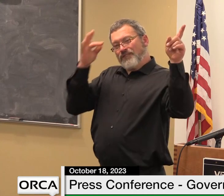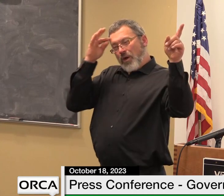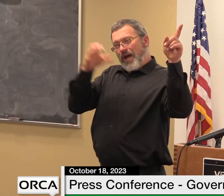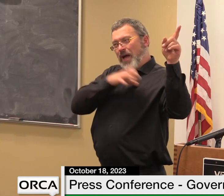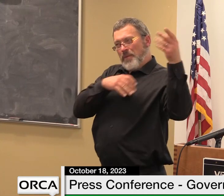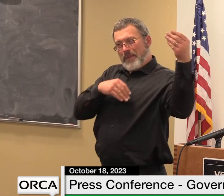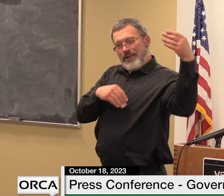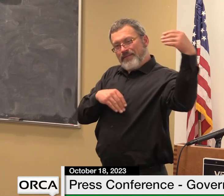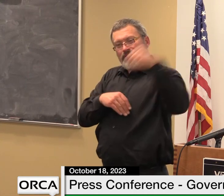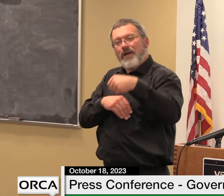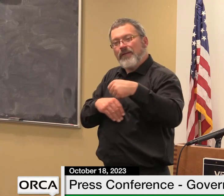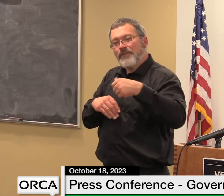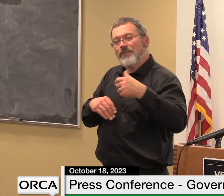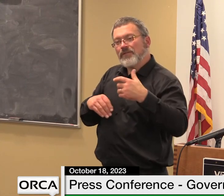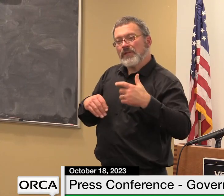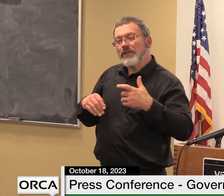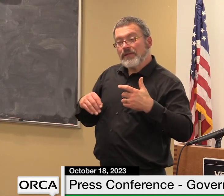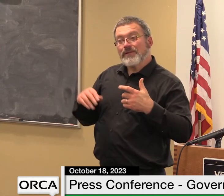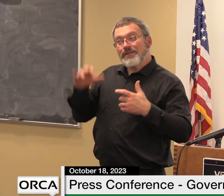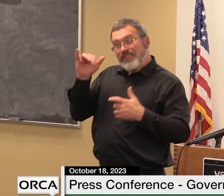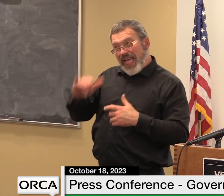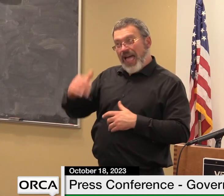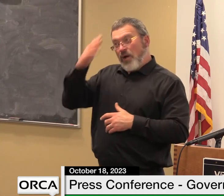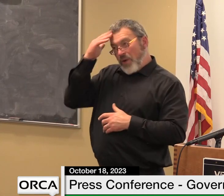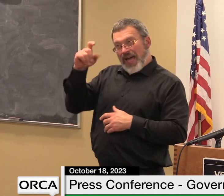Another reason we need a speaker